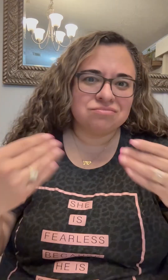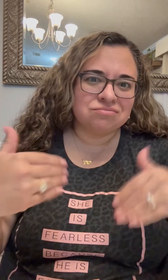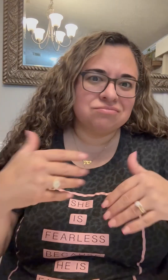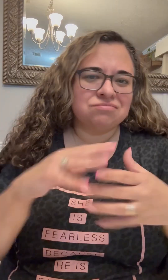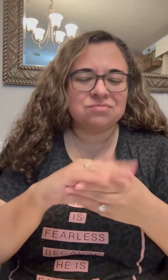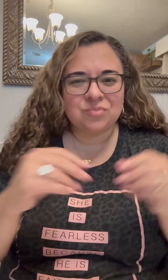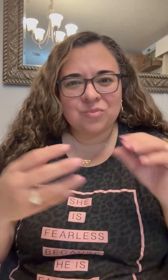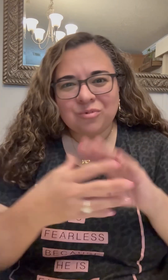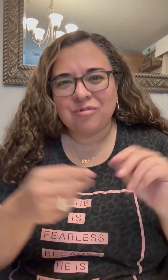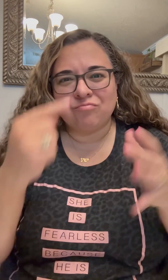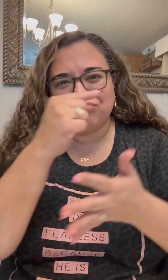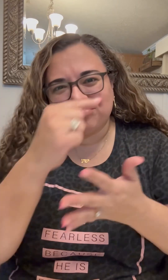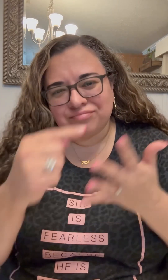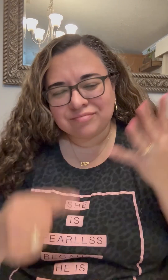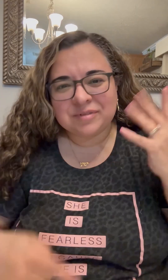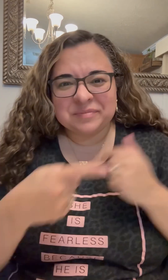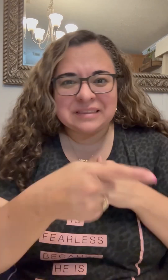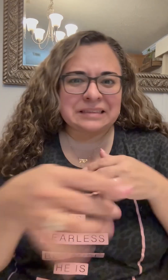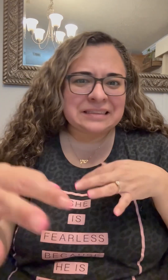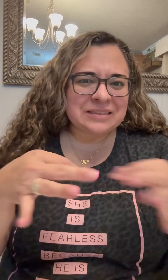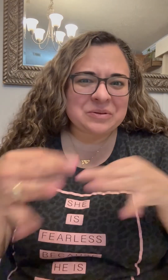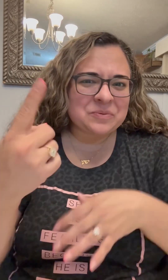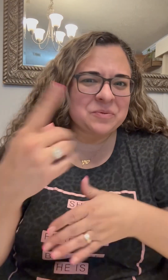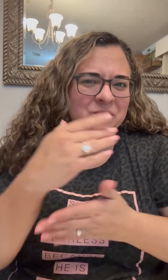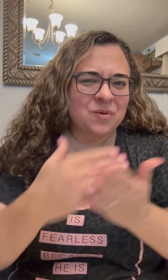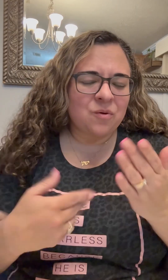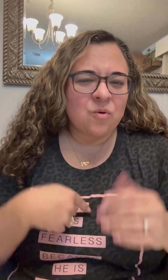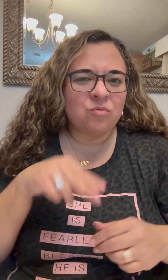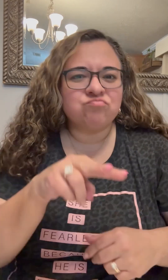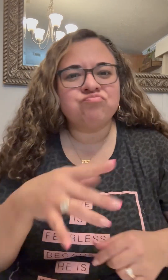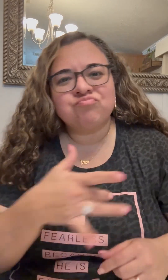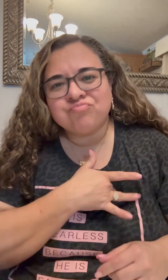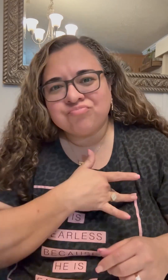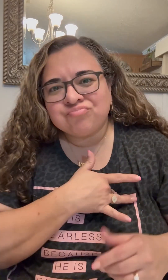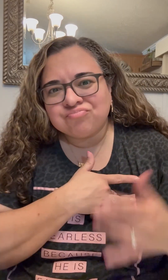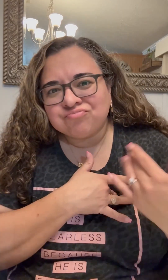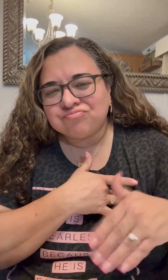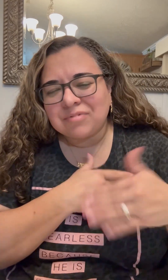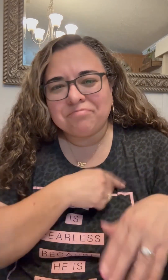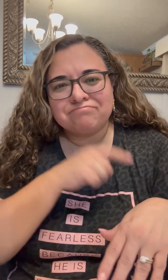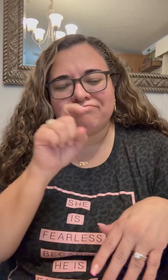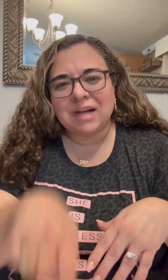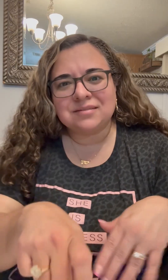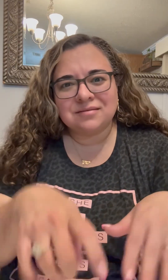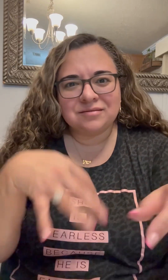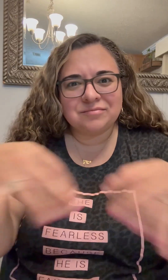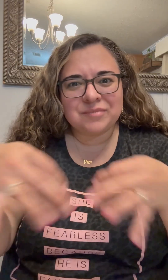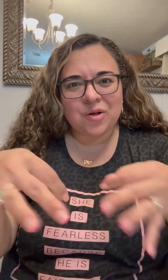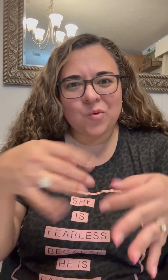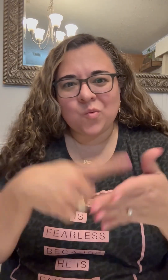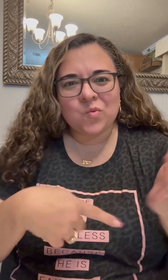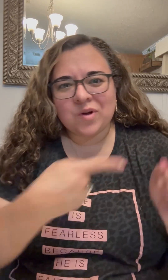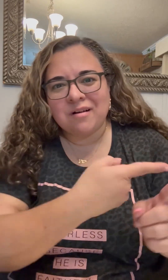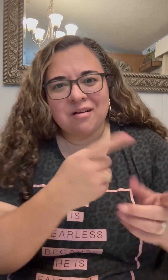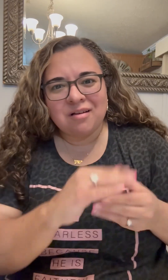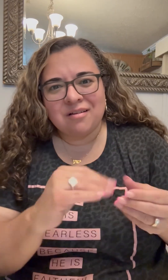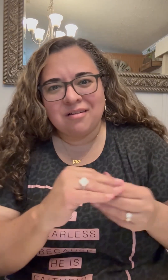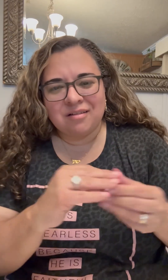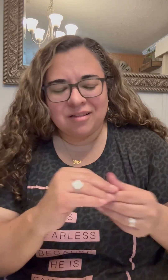Renner, and he was talking about different stories, and two stories really, really touched my heart, and I